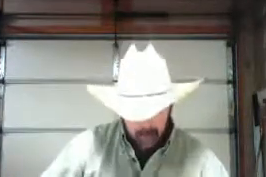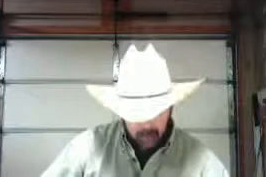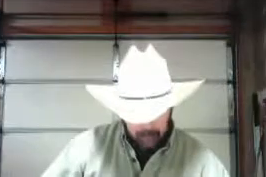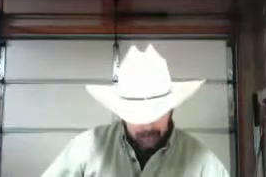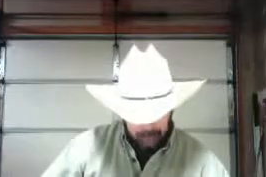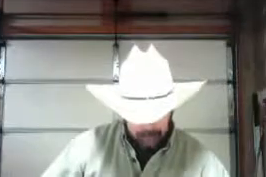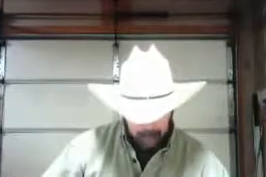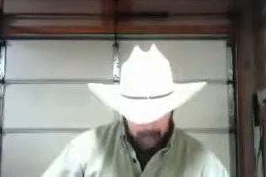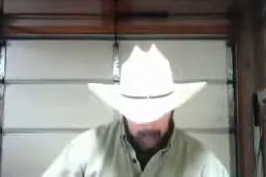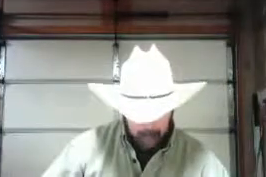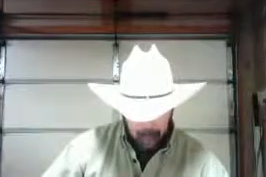on.